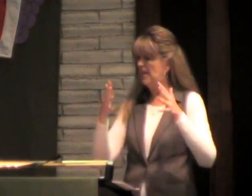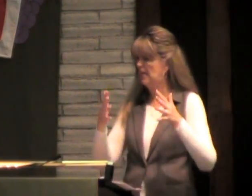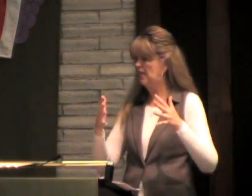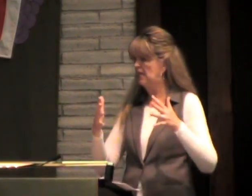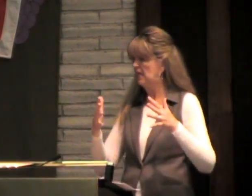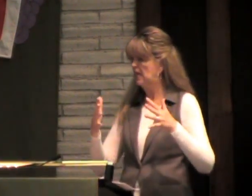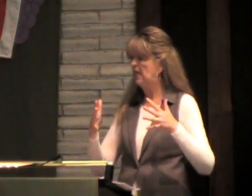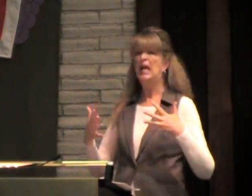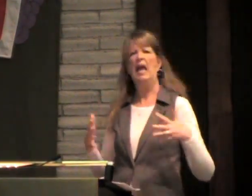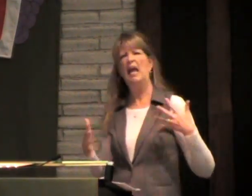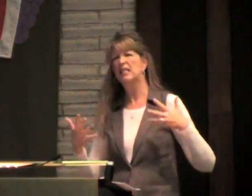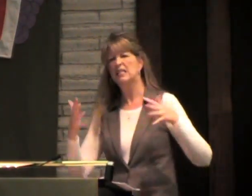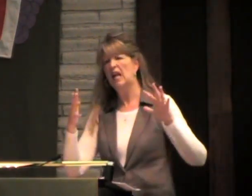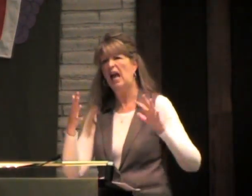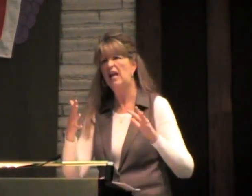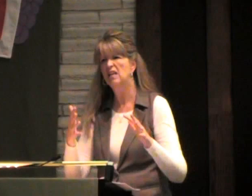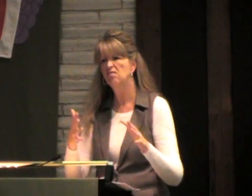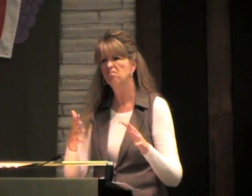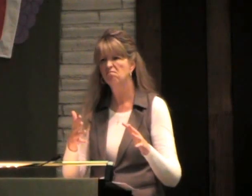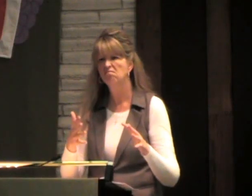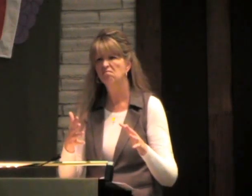is anxiety.